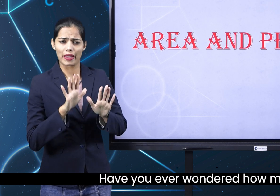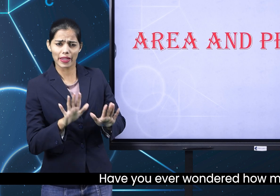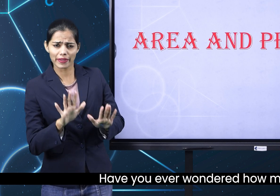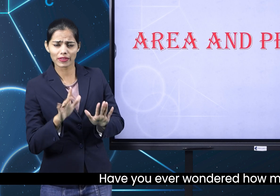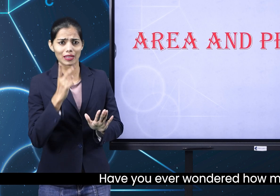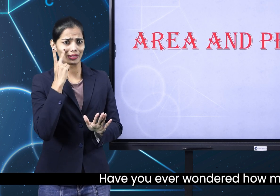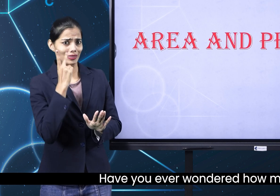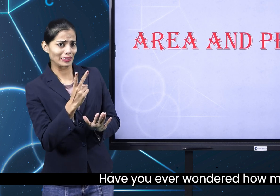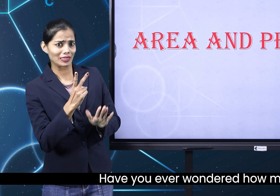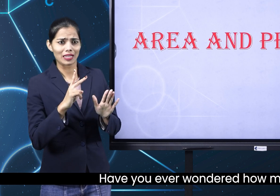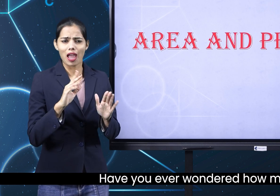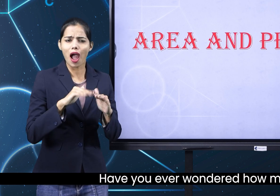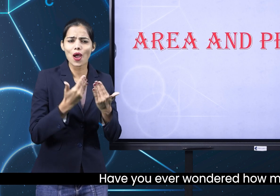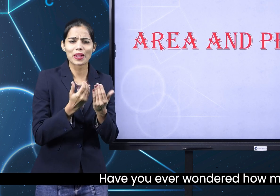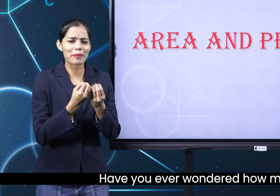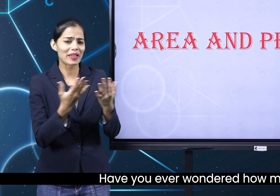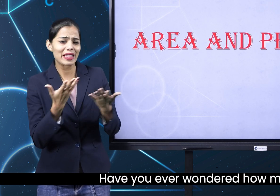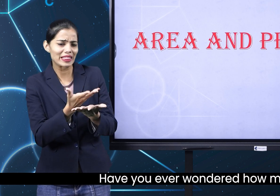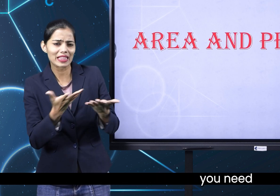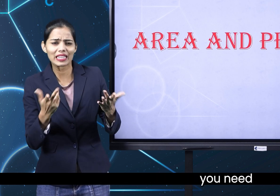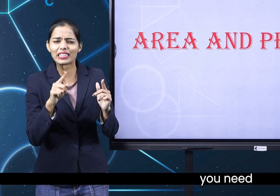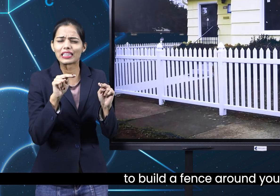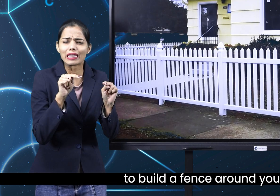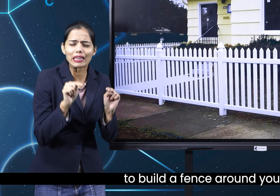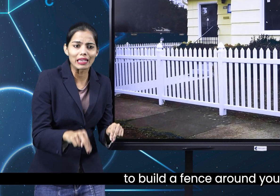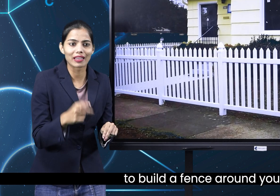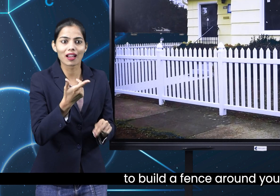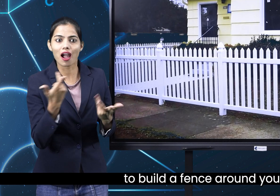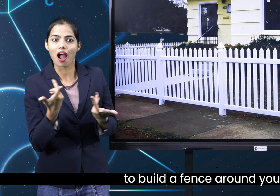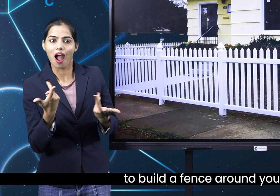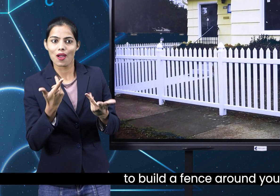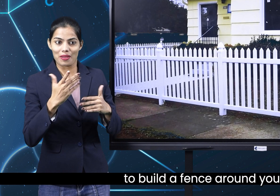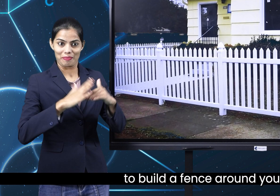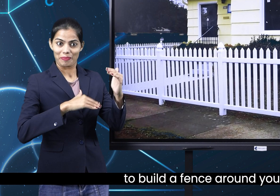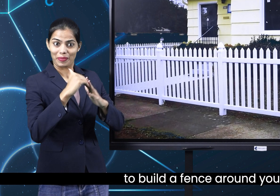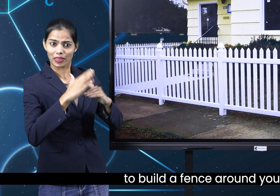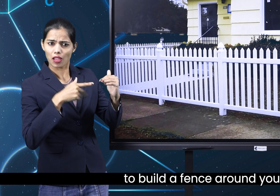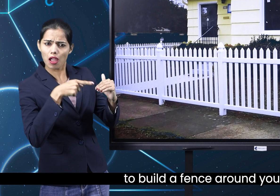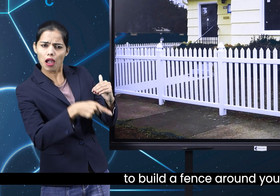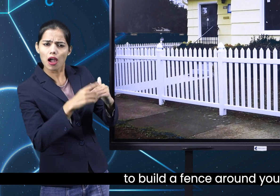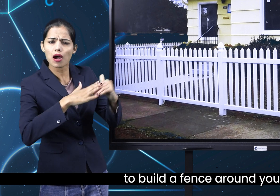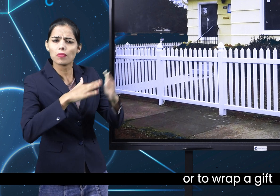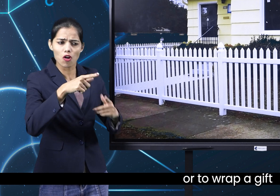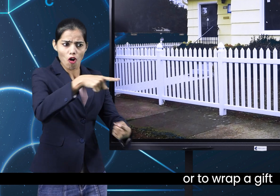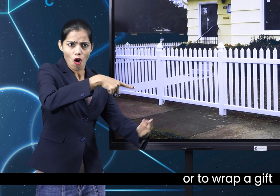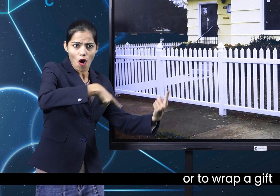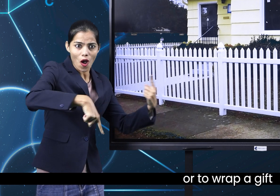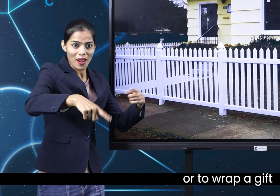Have you ever wondered how much material you need to build a fence around your garden or to wrap a